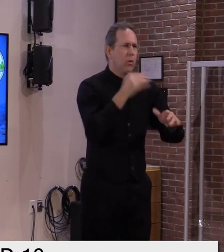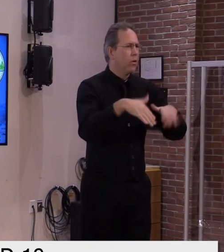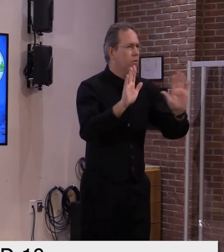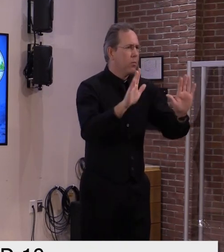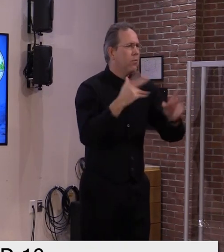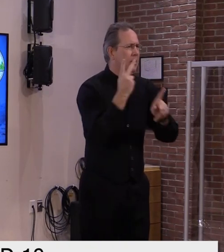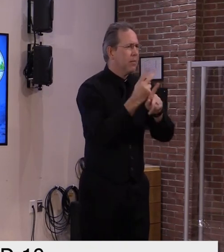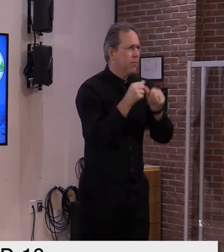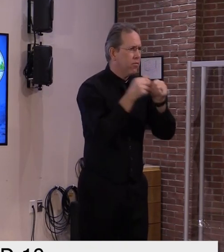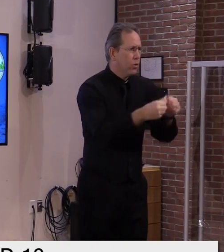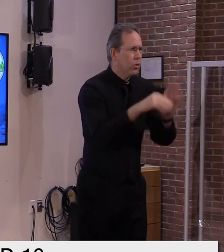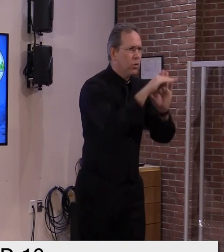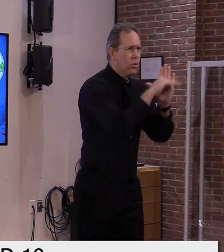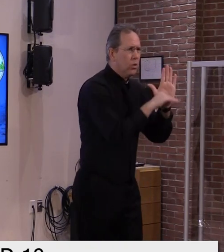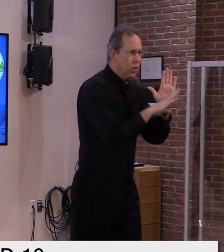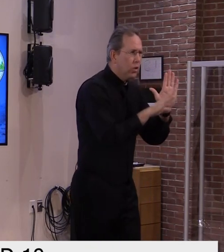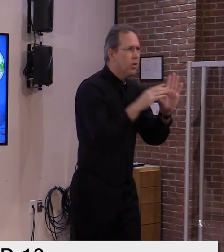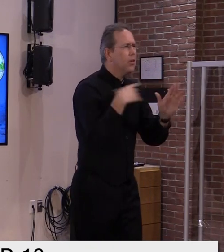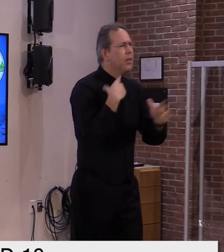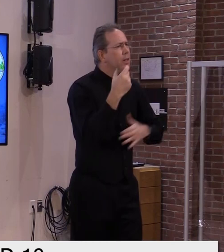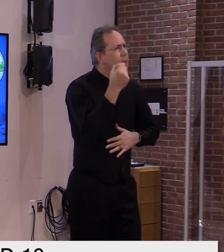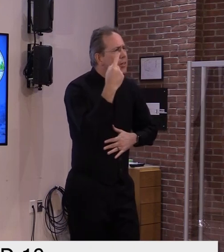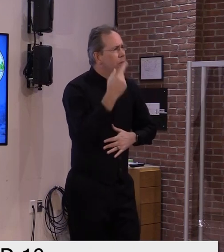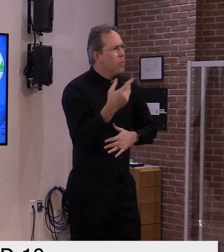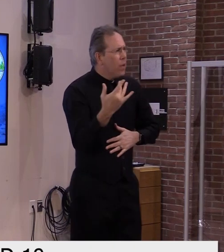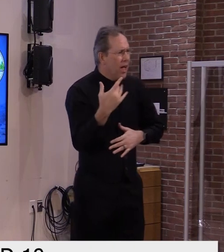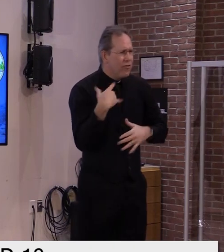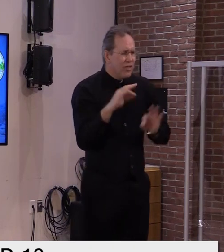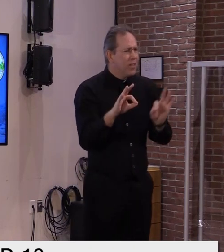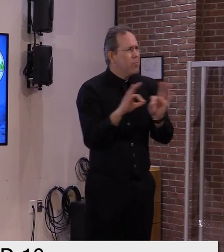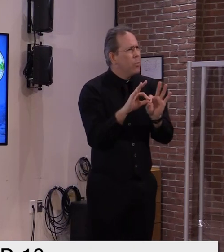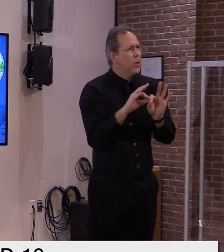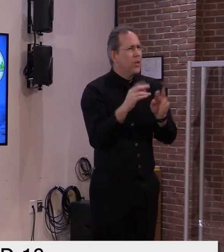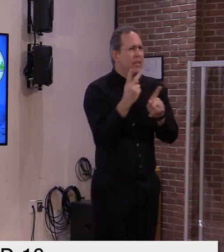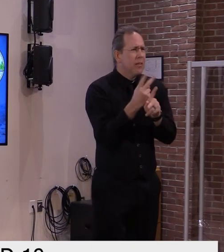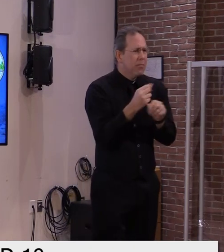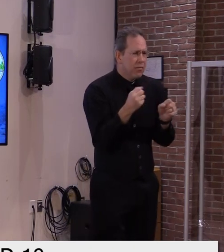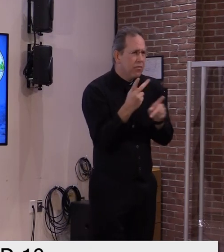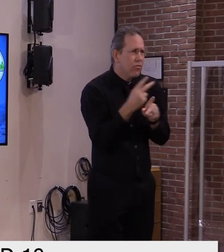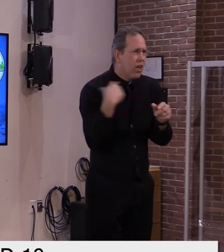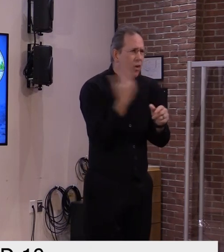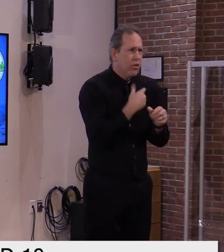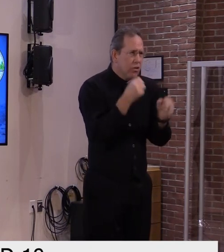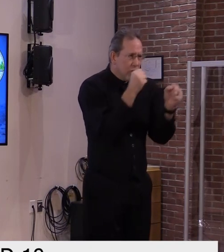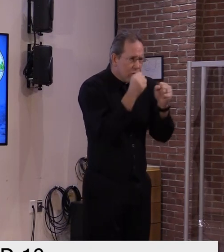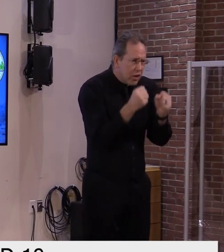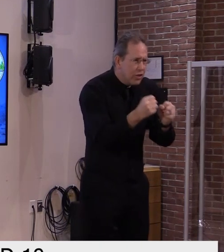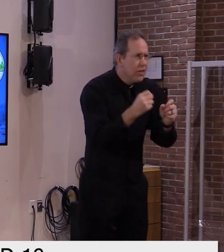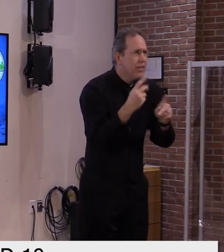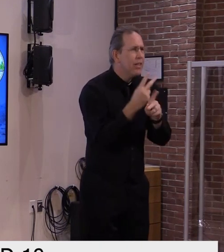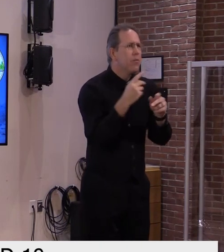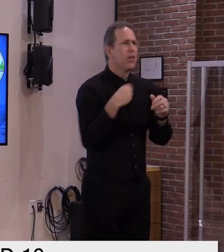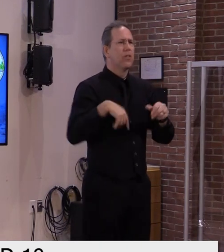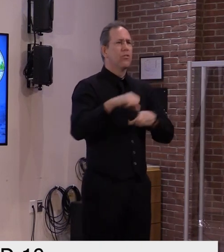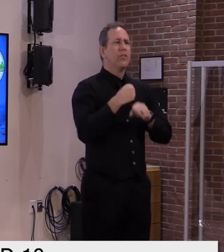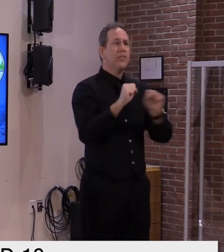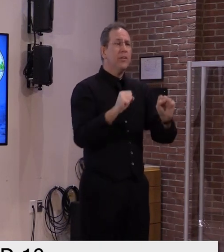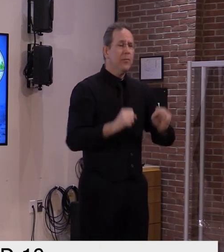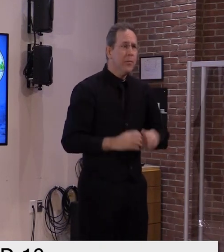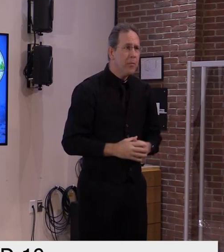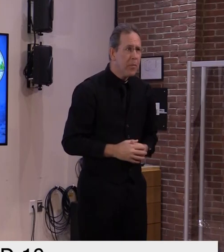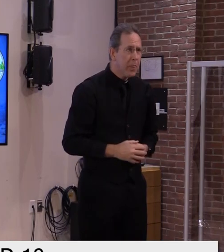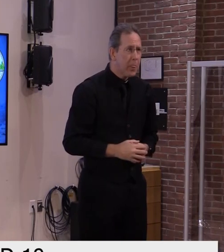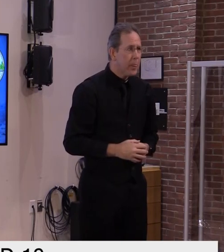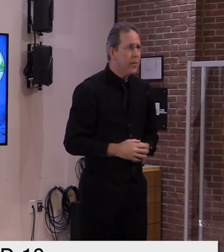so important and continue to do all we can to help. Now, switching gears, as you might know,